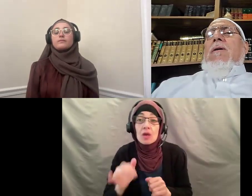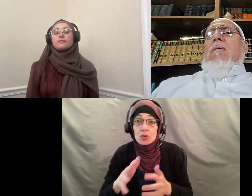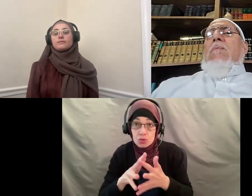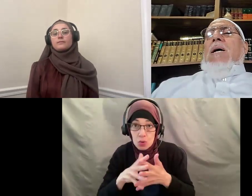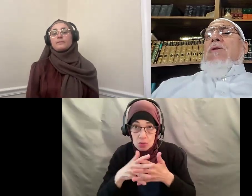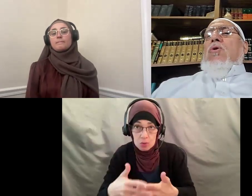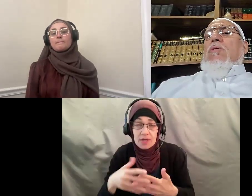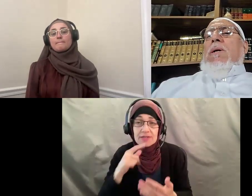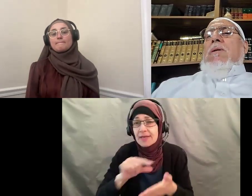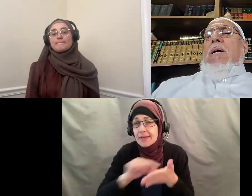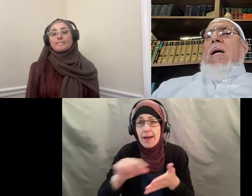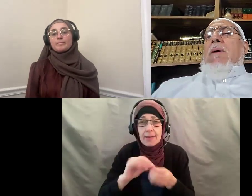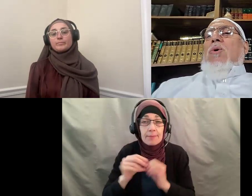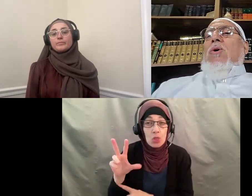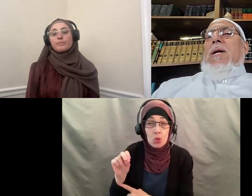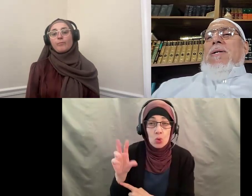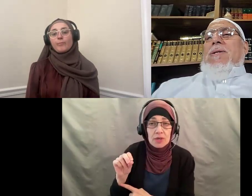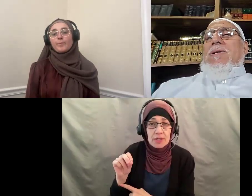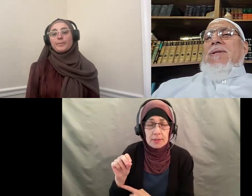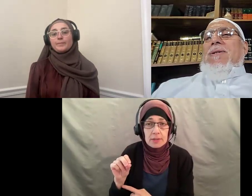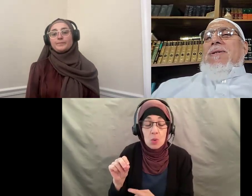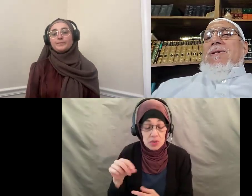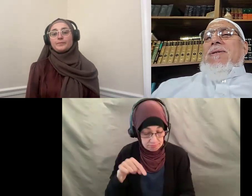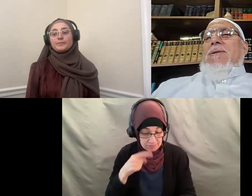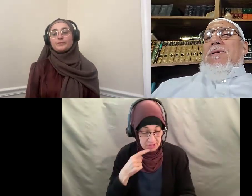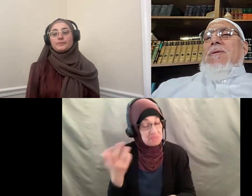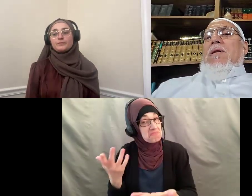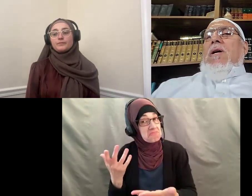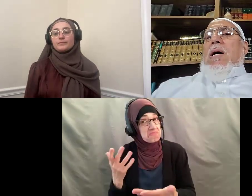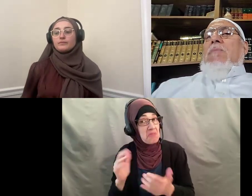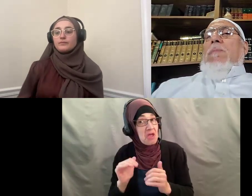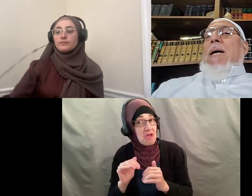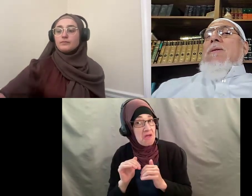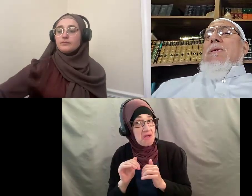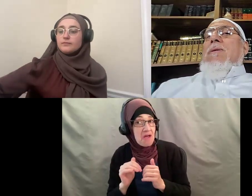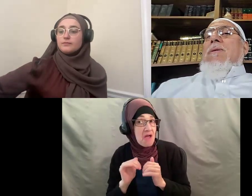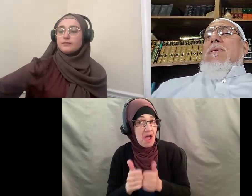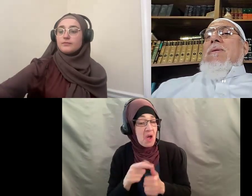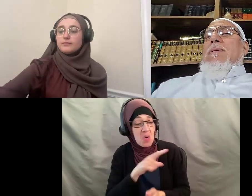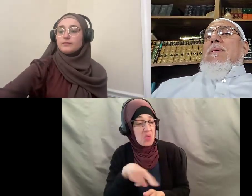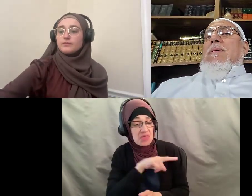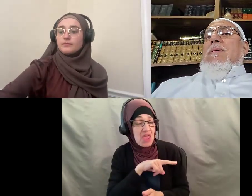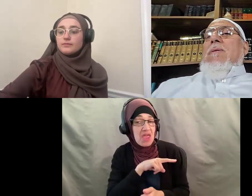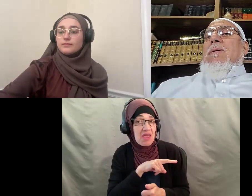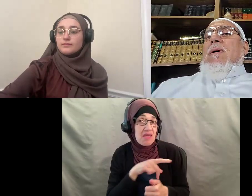find my torment and my warnings? Did they come to pass?